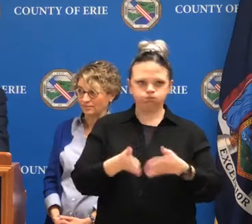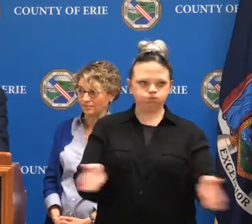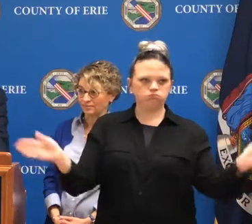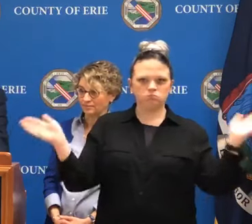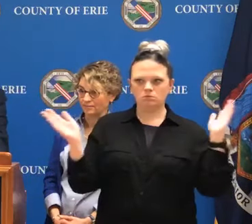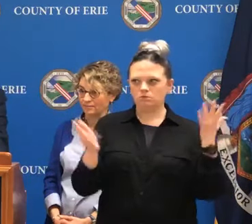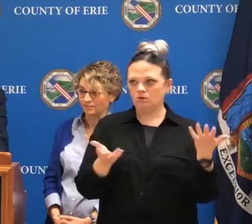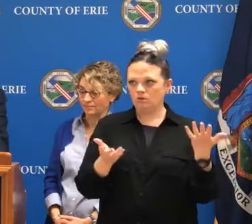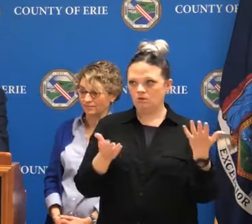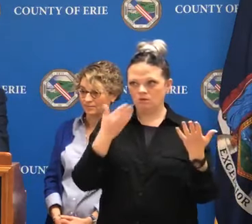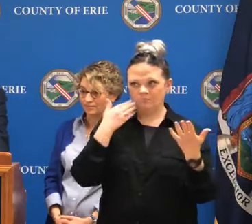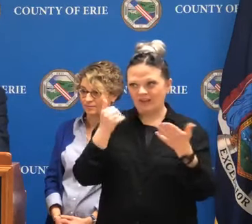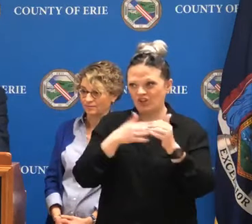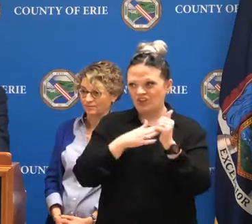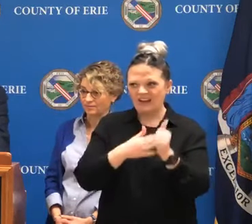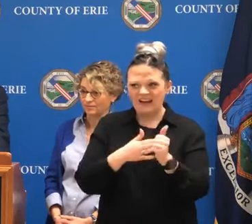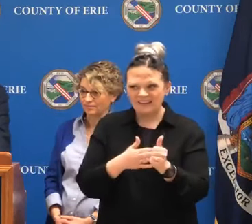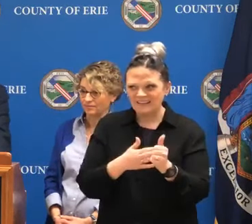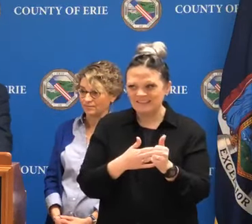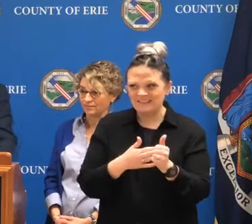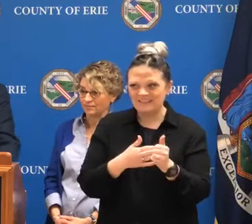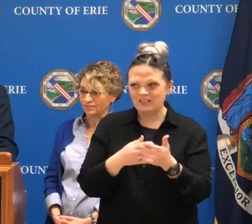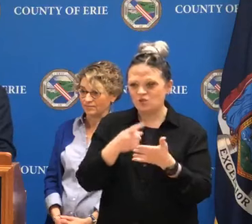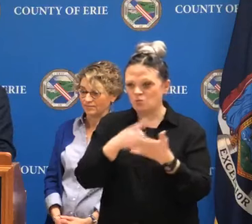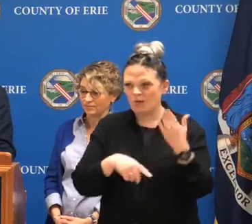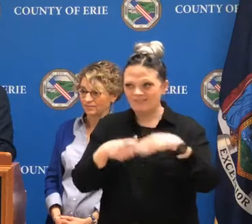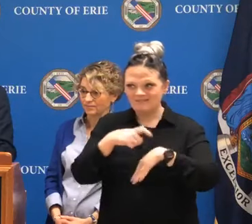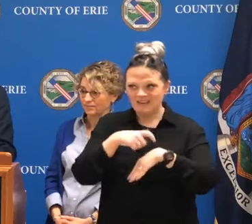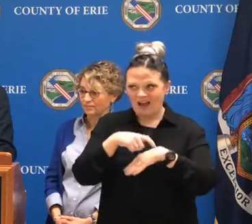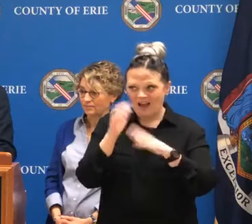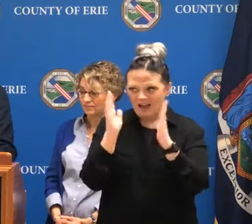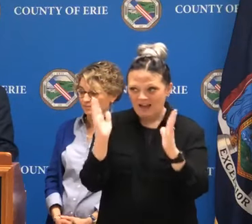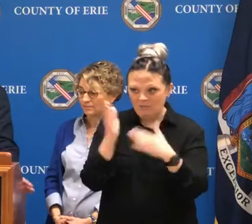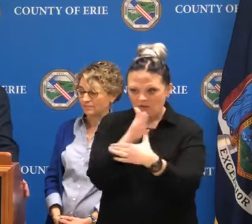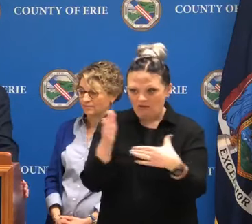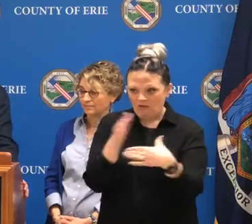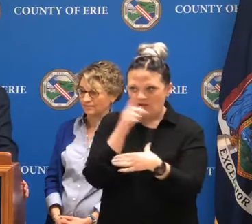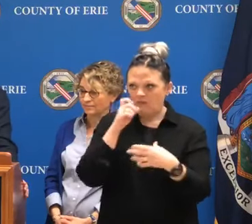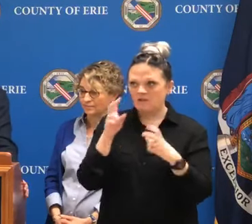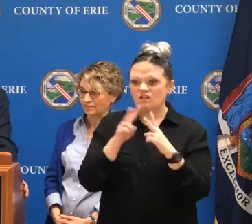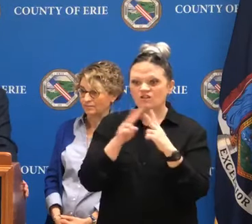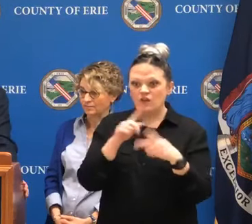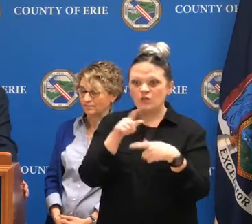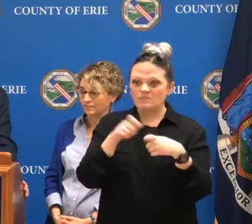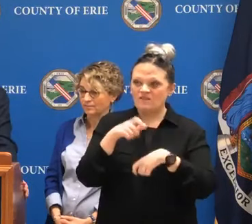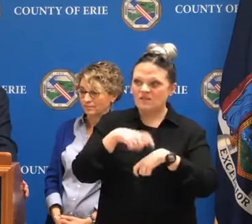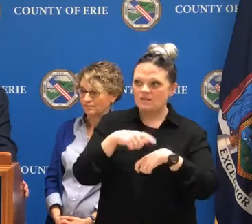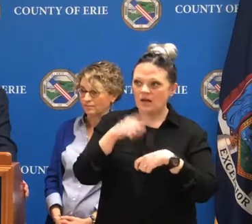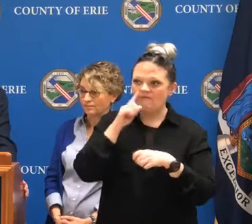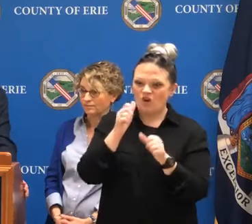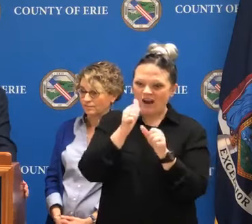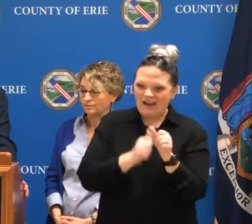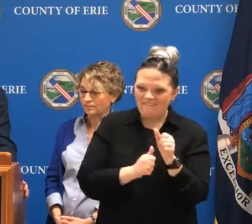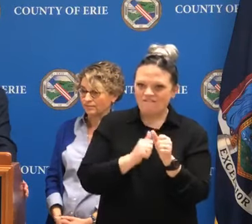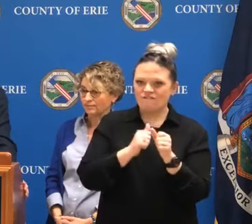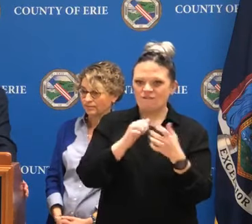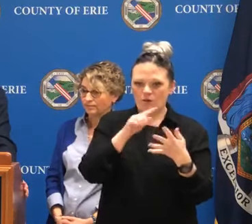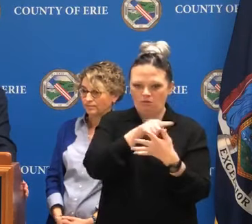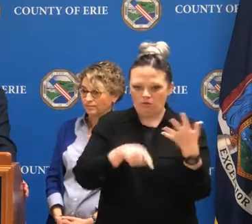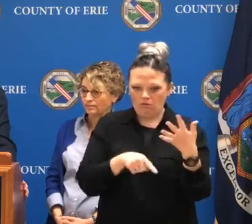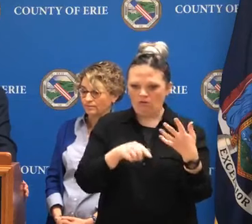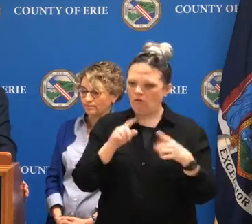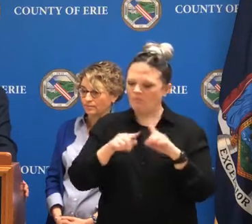there better guidance as to what time frame we're talking about? Because there are very specific time frames on almost every other location except for the